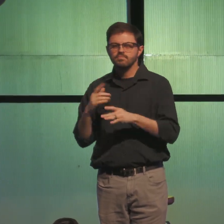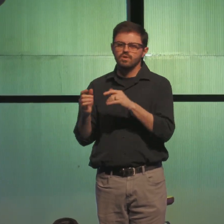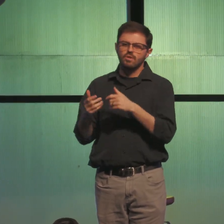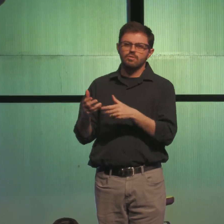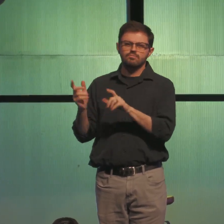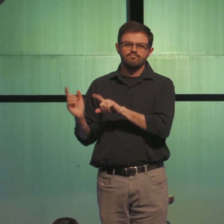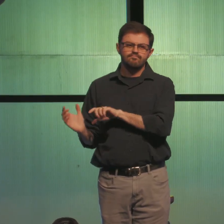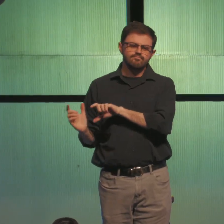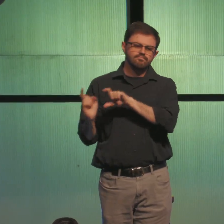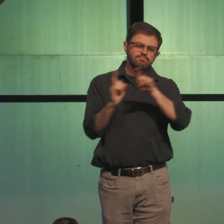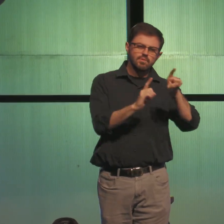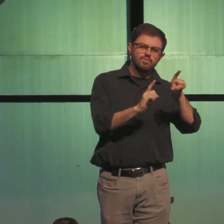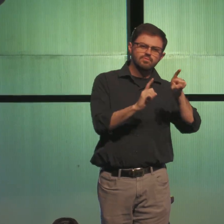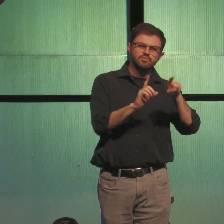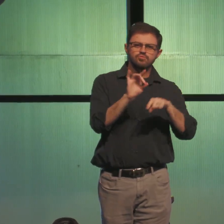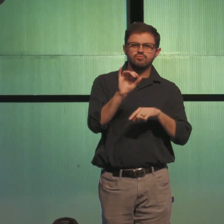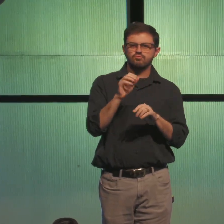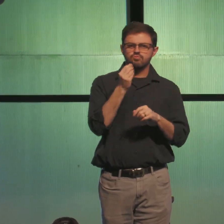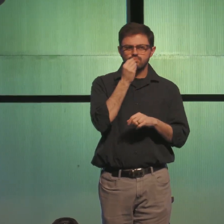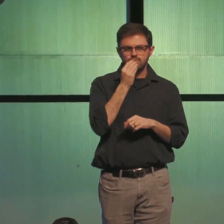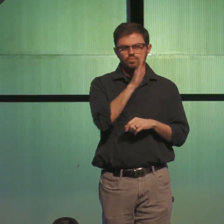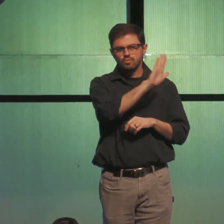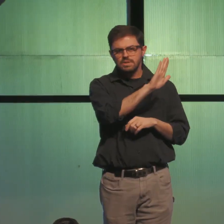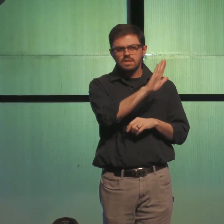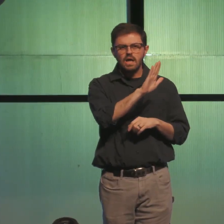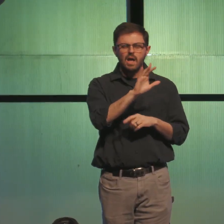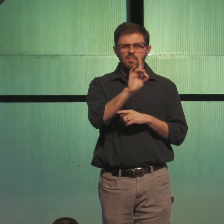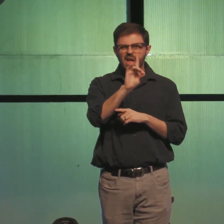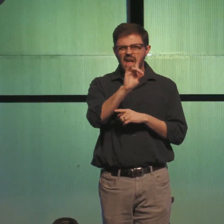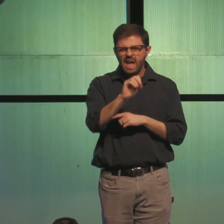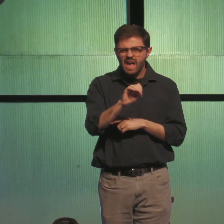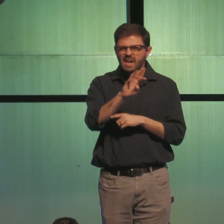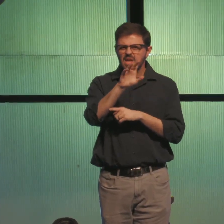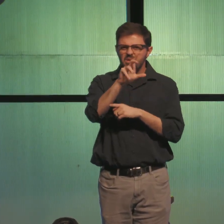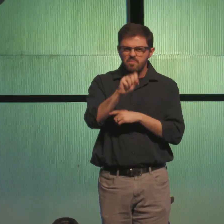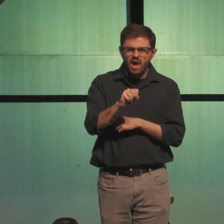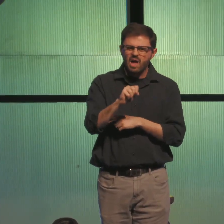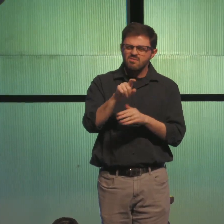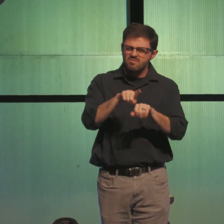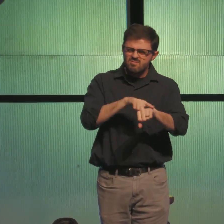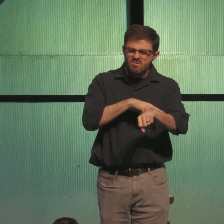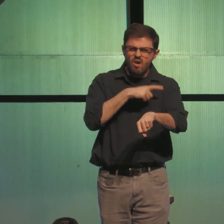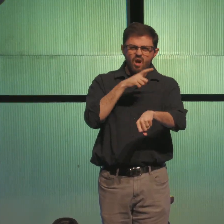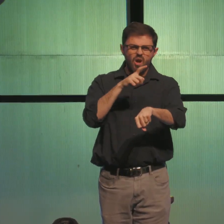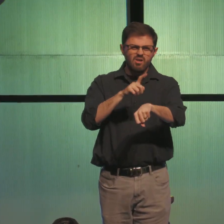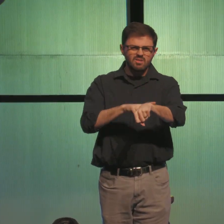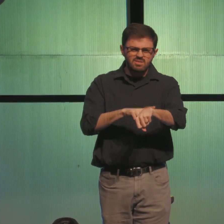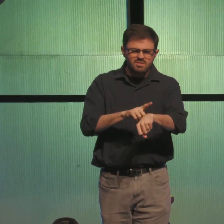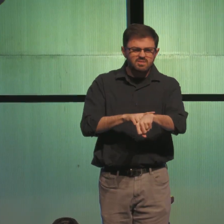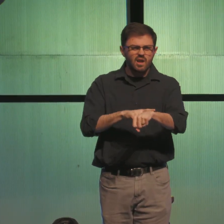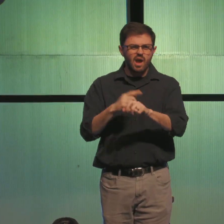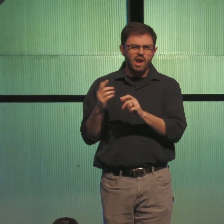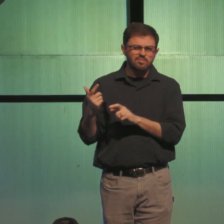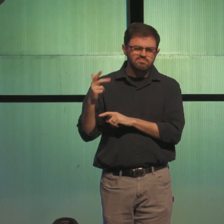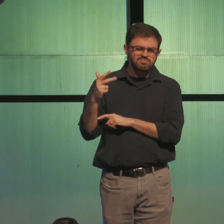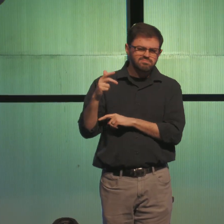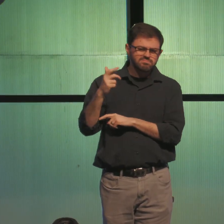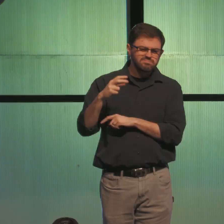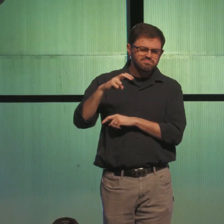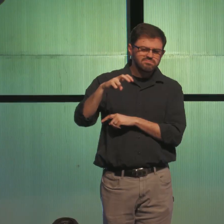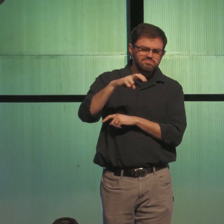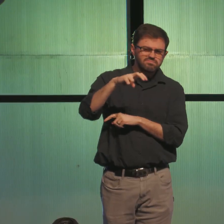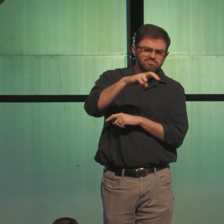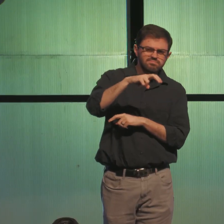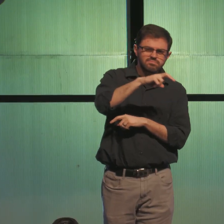80 miles. He has to be carried. It probably took much longer than we would imagine. He's afraid what's going to